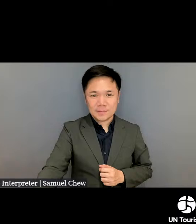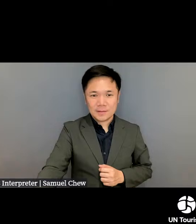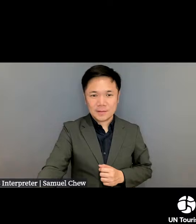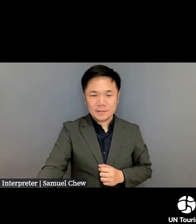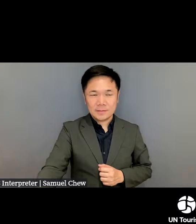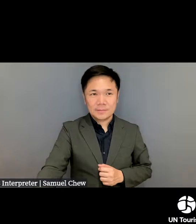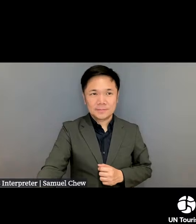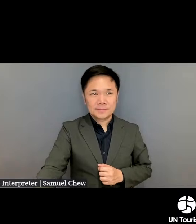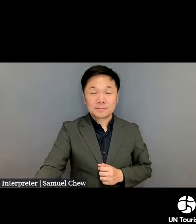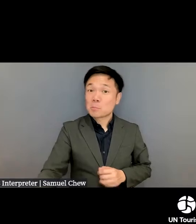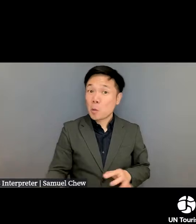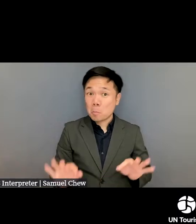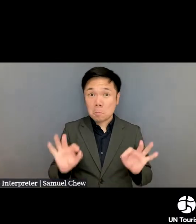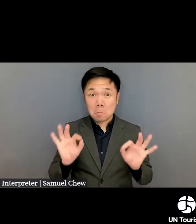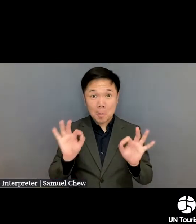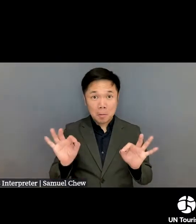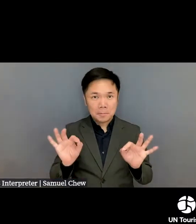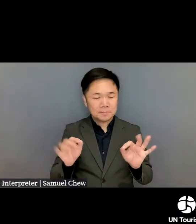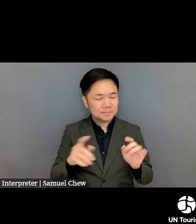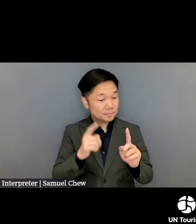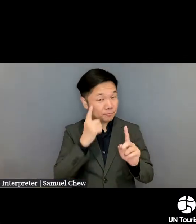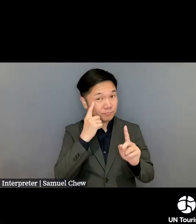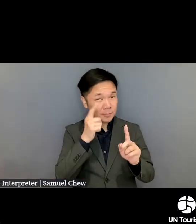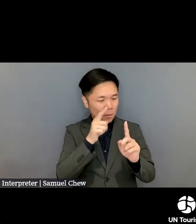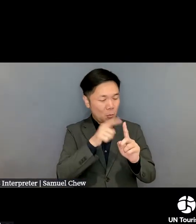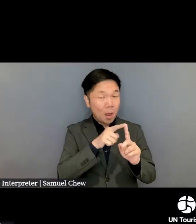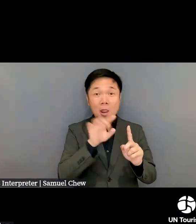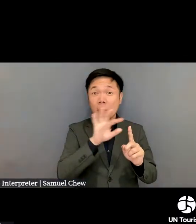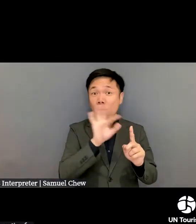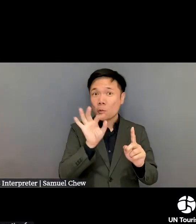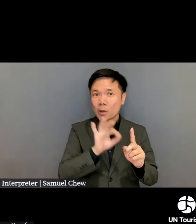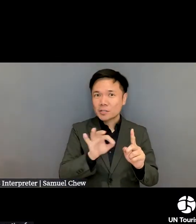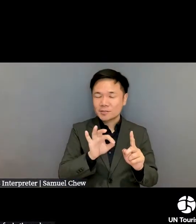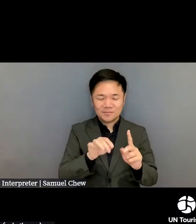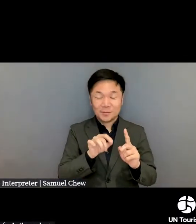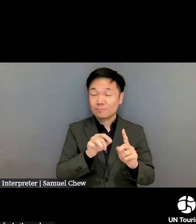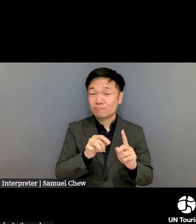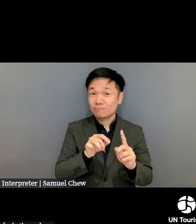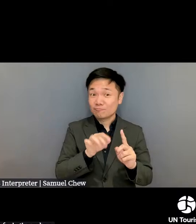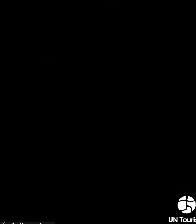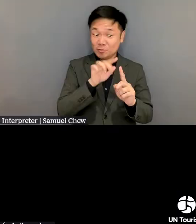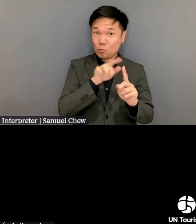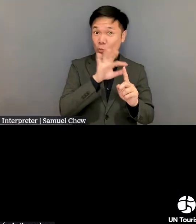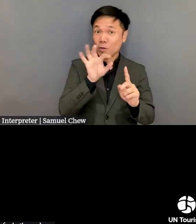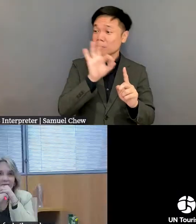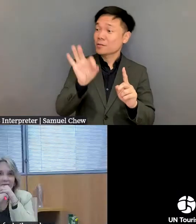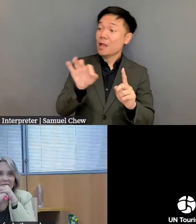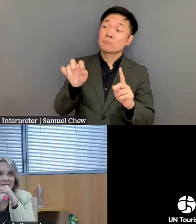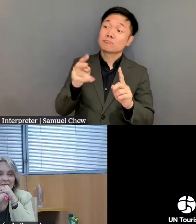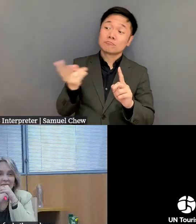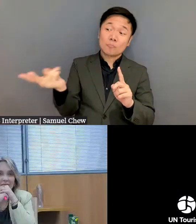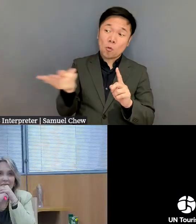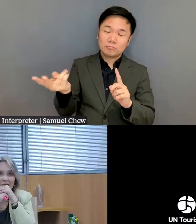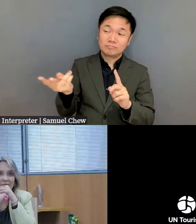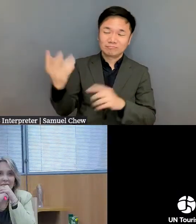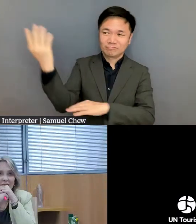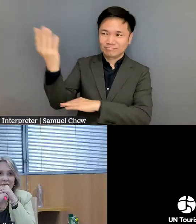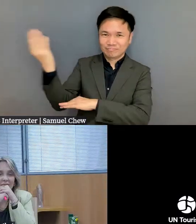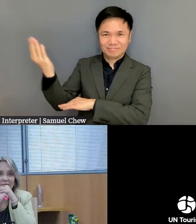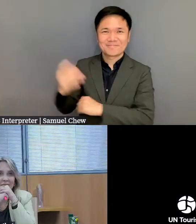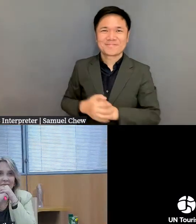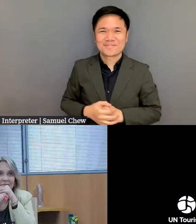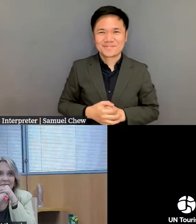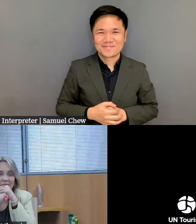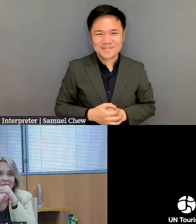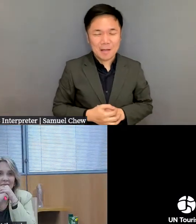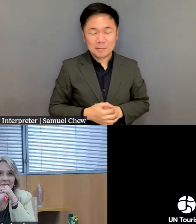Okay, so to start with, we have a question for both speakers. We can see that there is already some